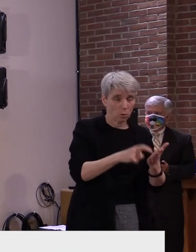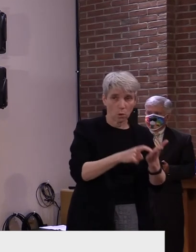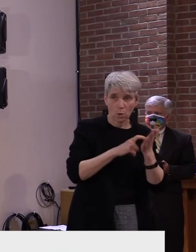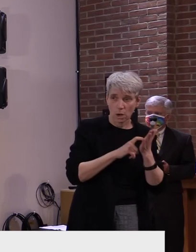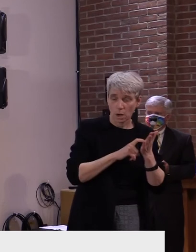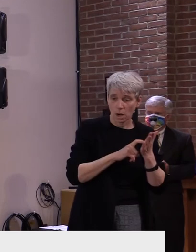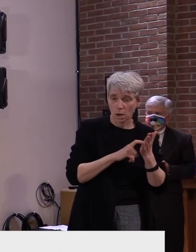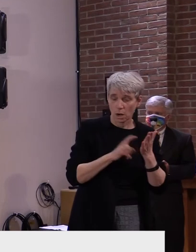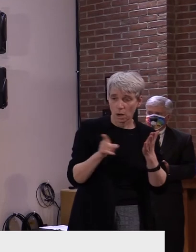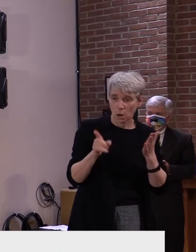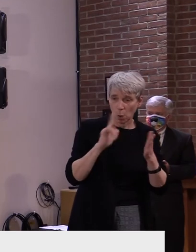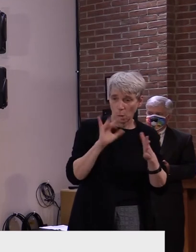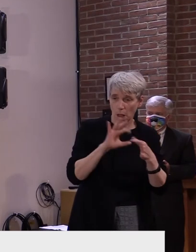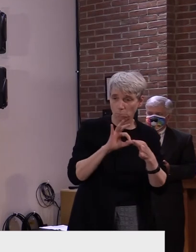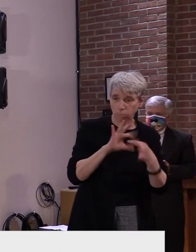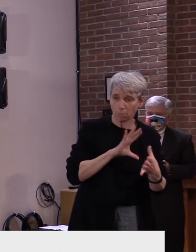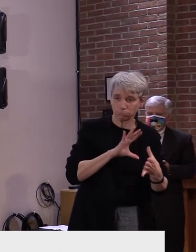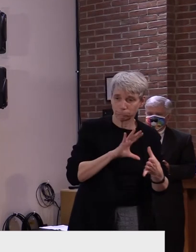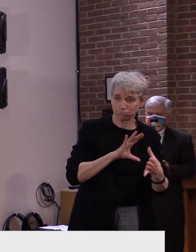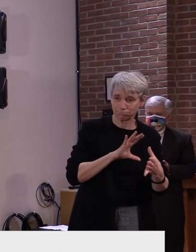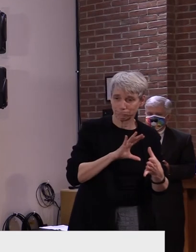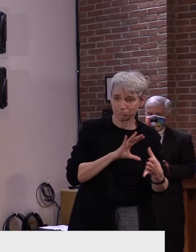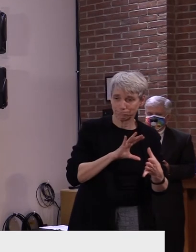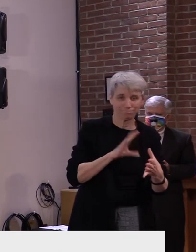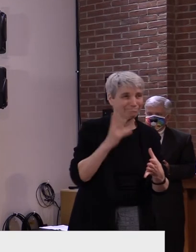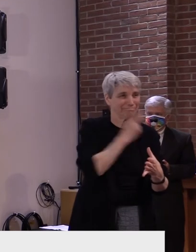i thank you for getting the flavor of this question